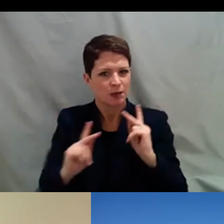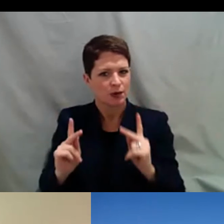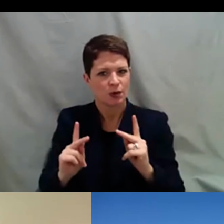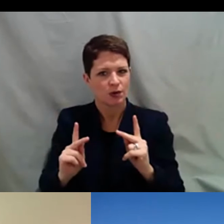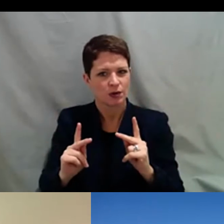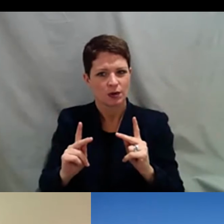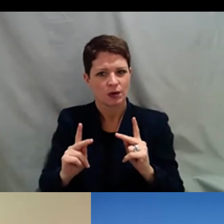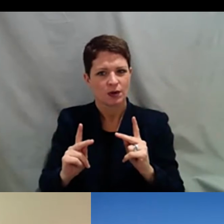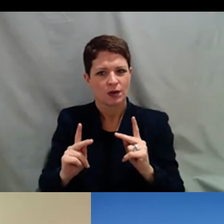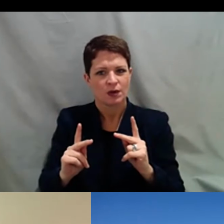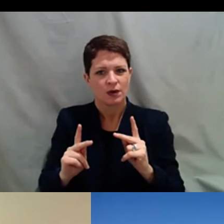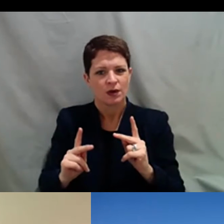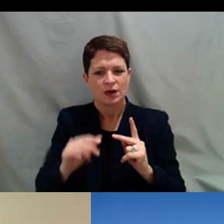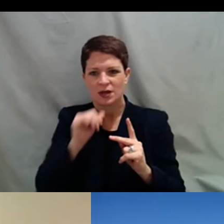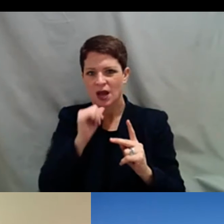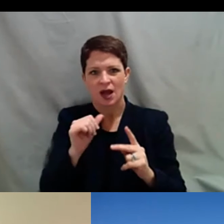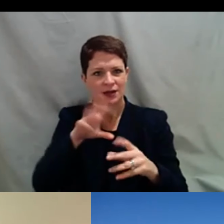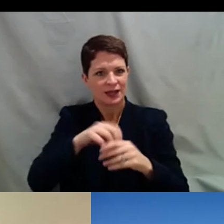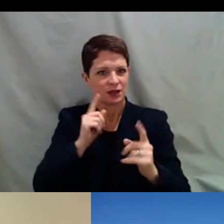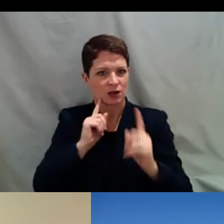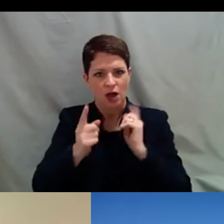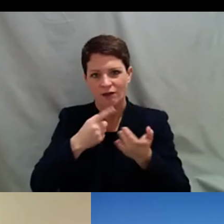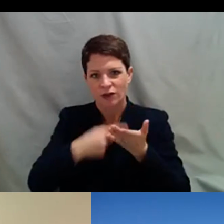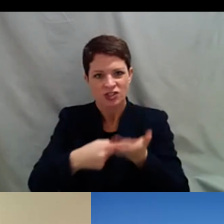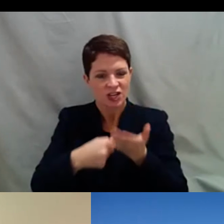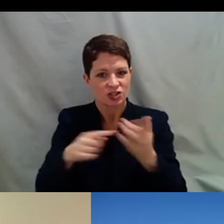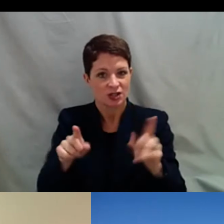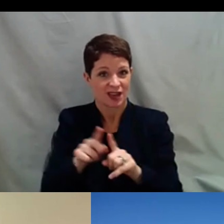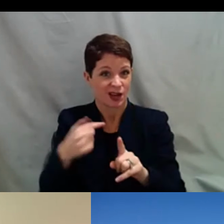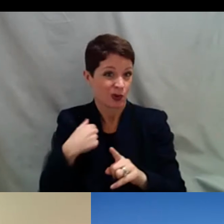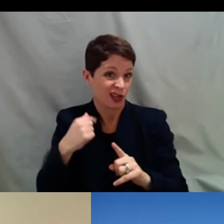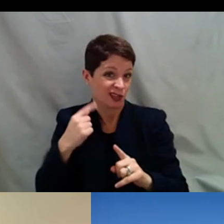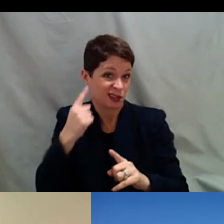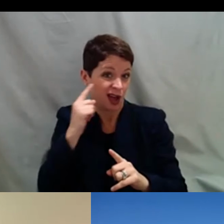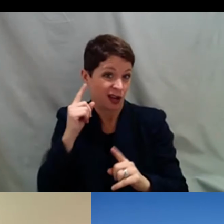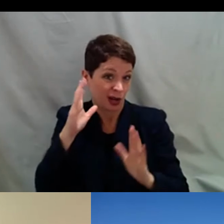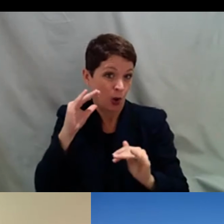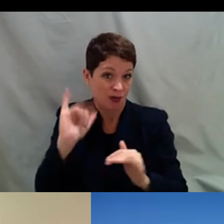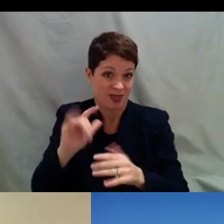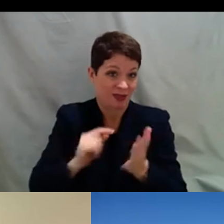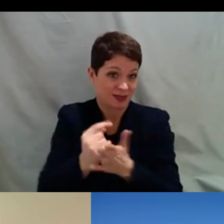of maybe as regularly in conversation as we might hope? Thank you for that question.